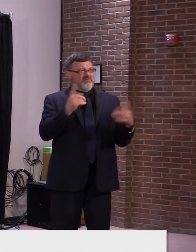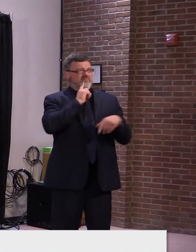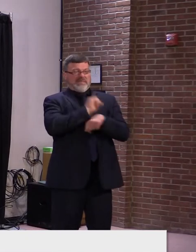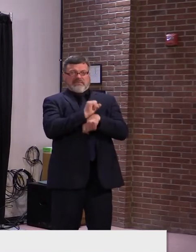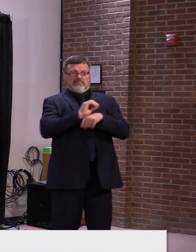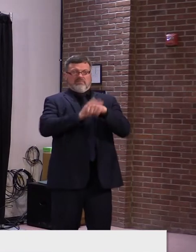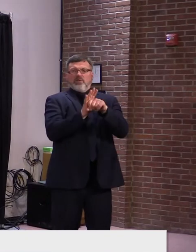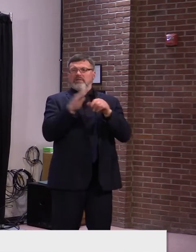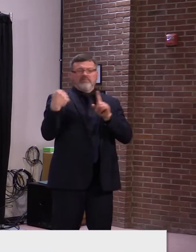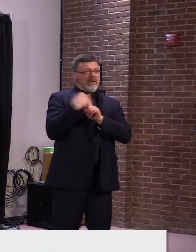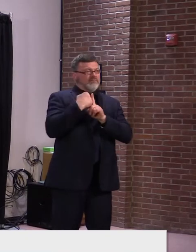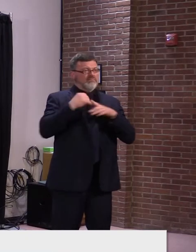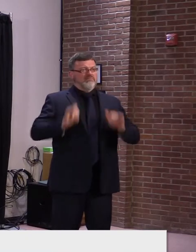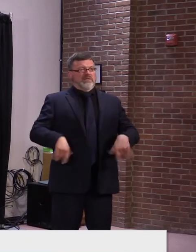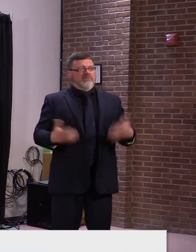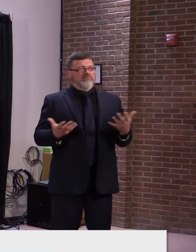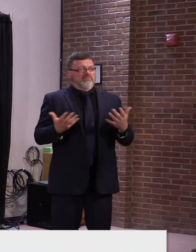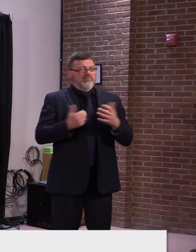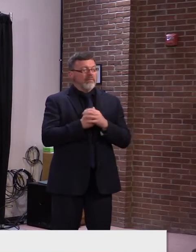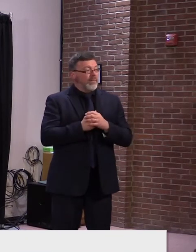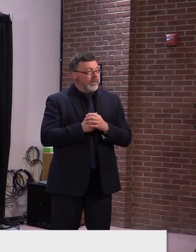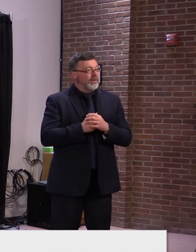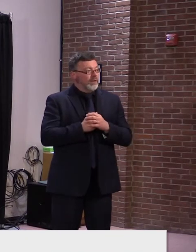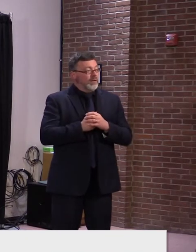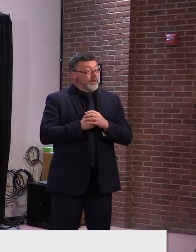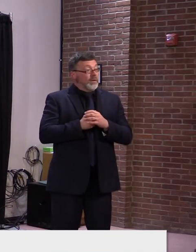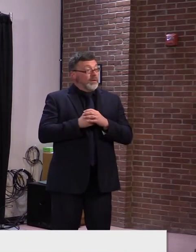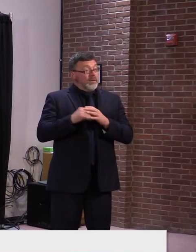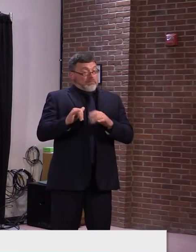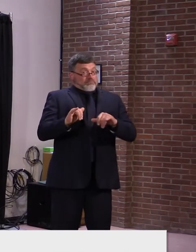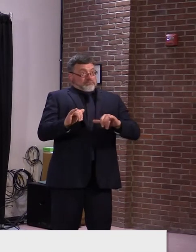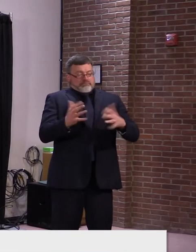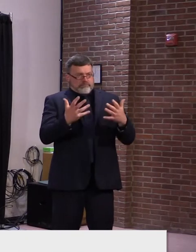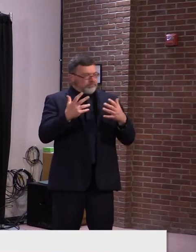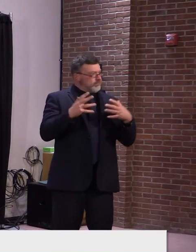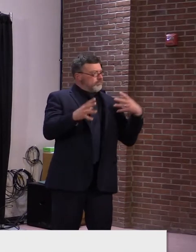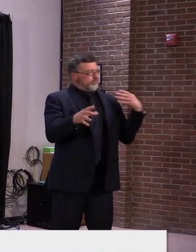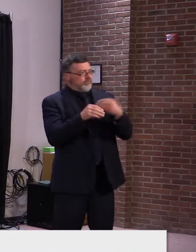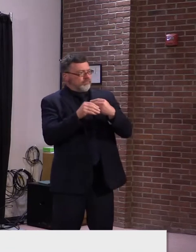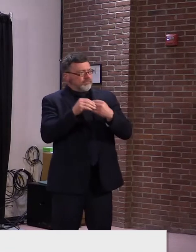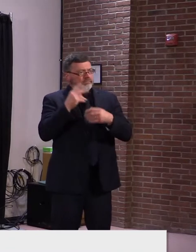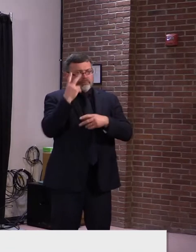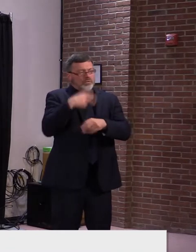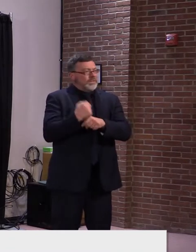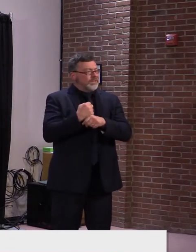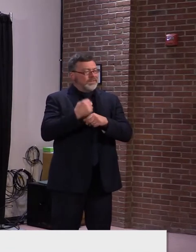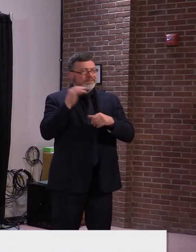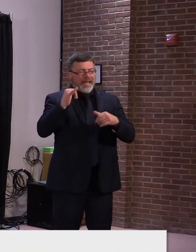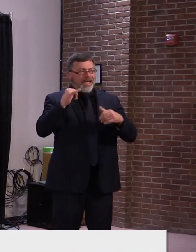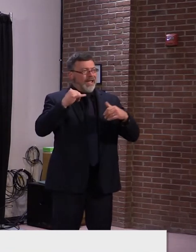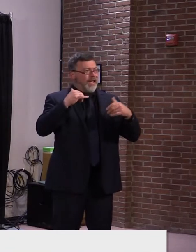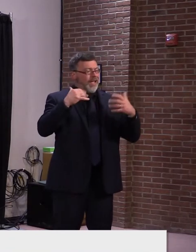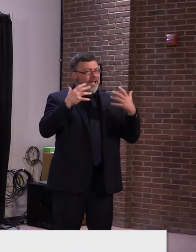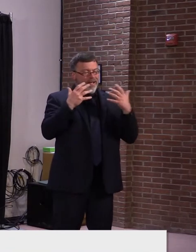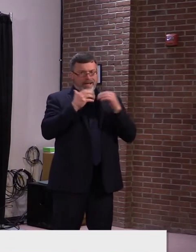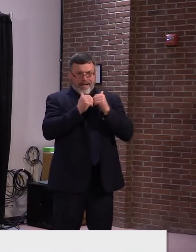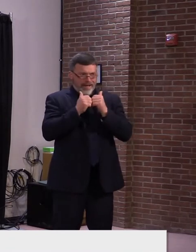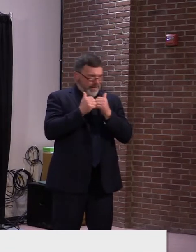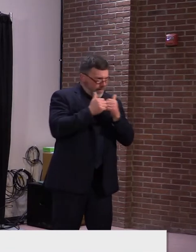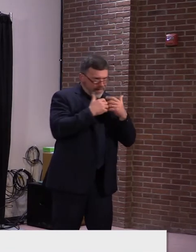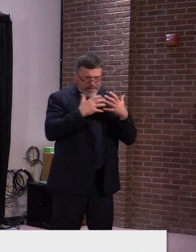Vermont. During that time, we lived with a variety of emotions,